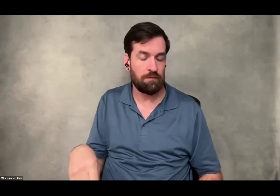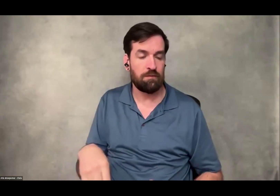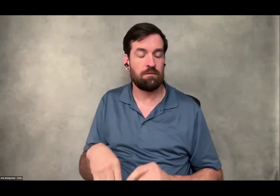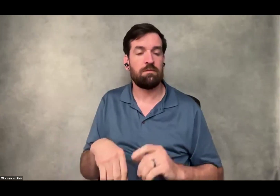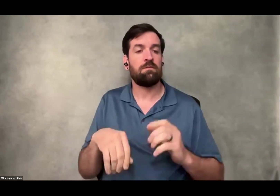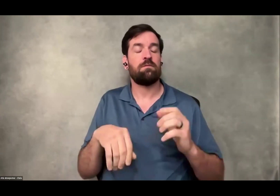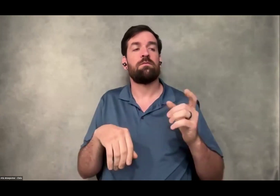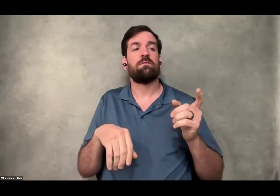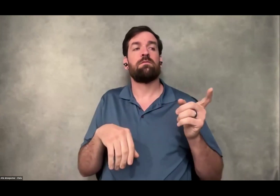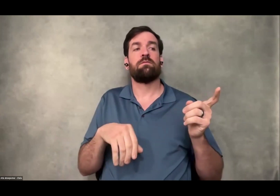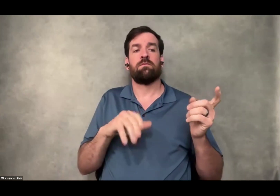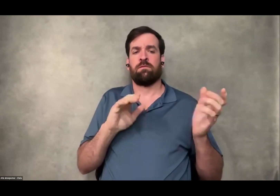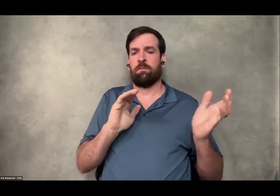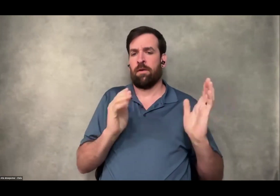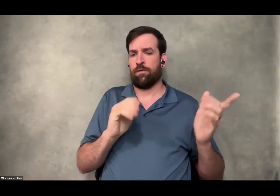Comparatively speaking,